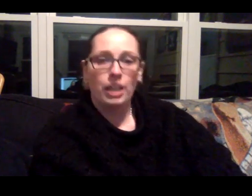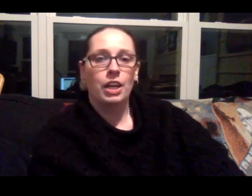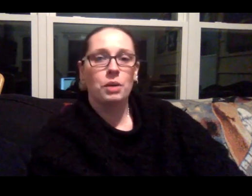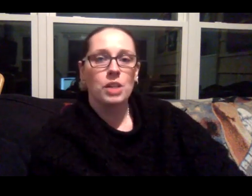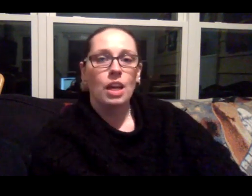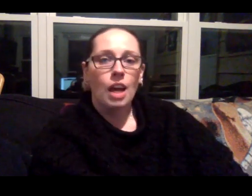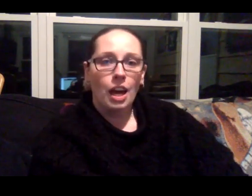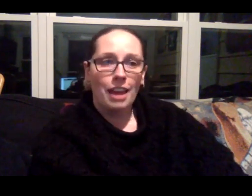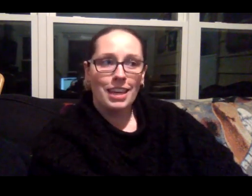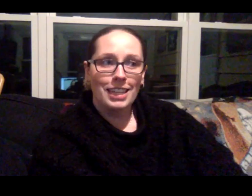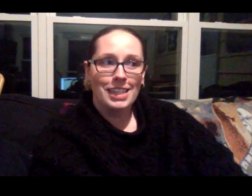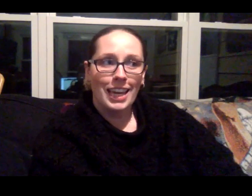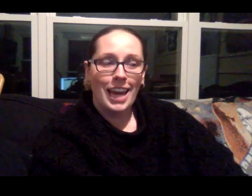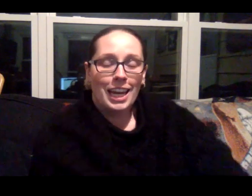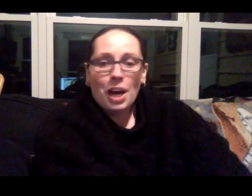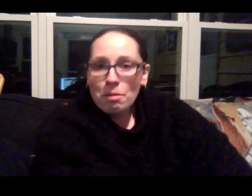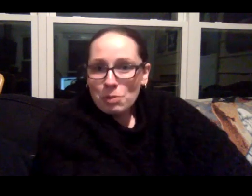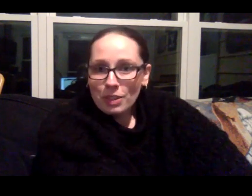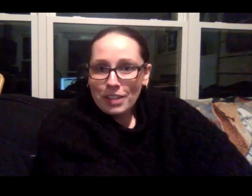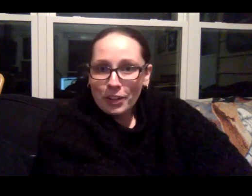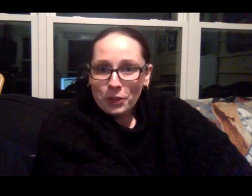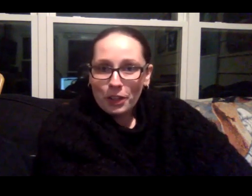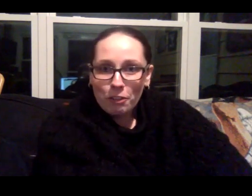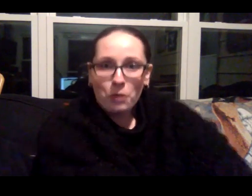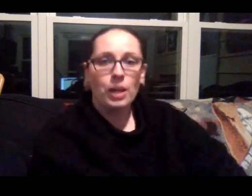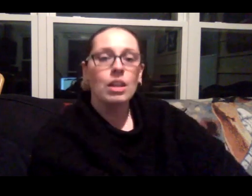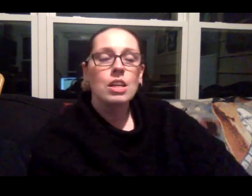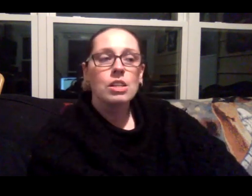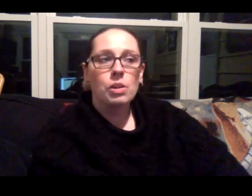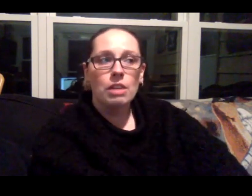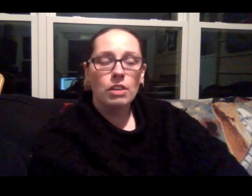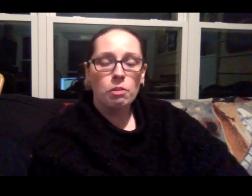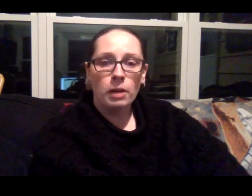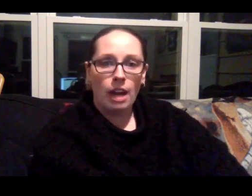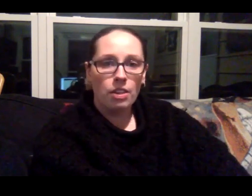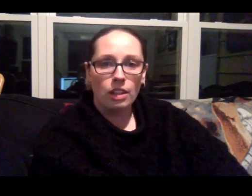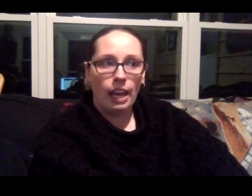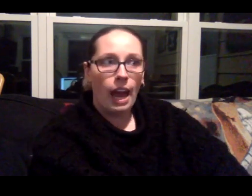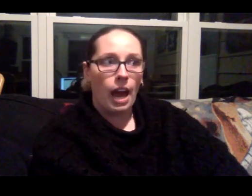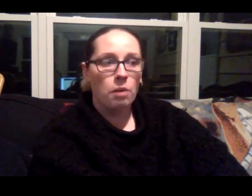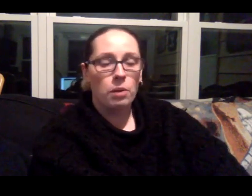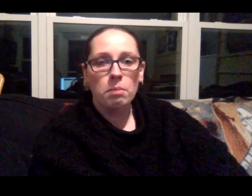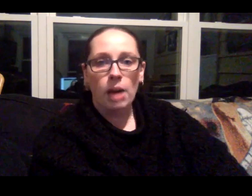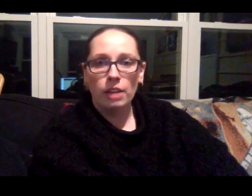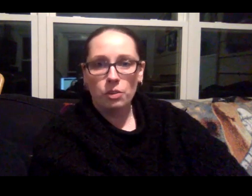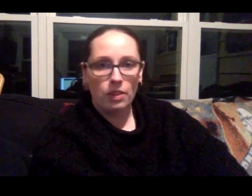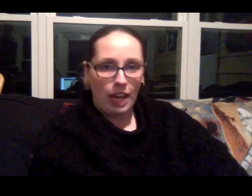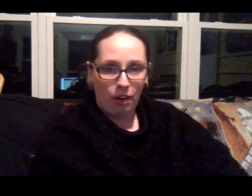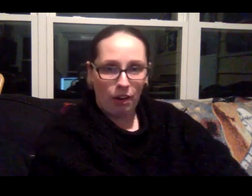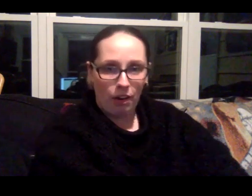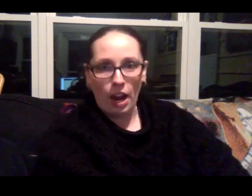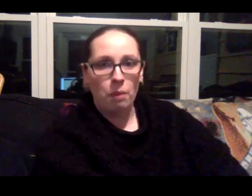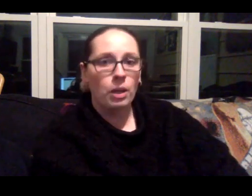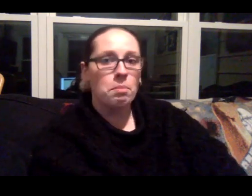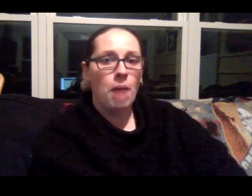help. Totally. It kind of comes with the territory, if you will. So even if you put it out there, like I wouldn't mind doing the